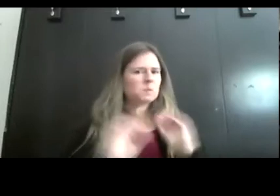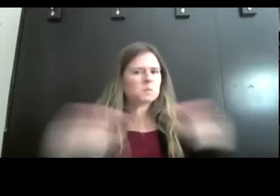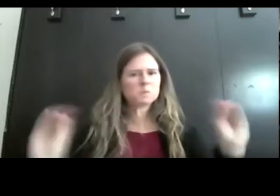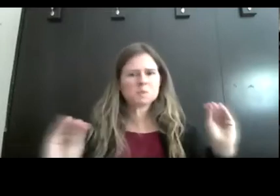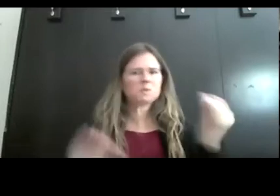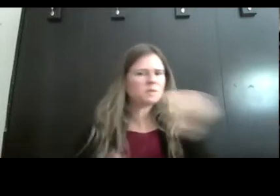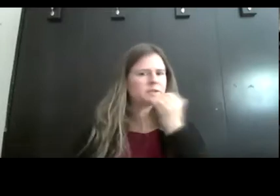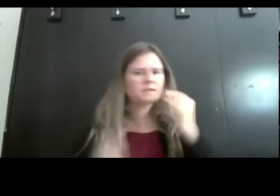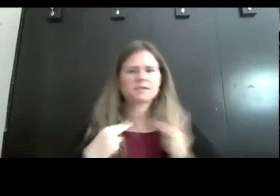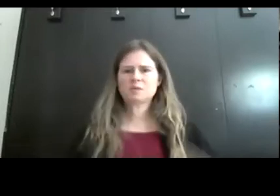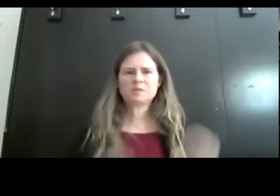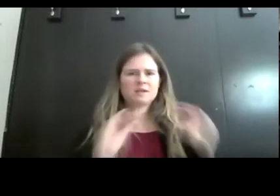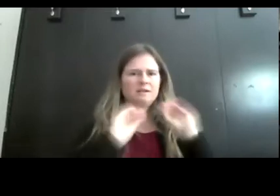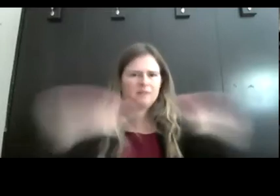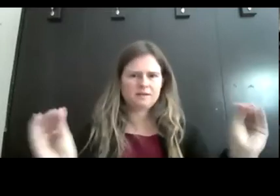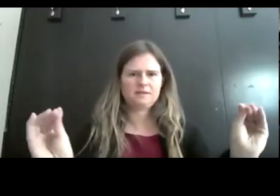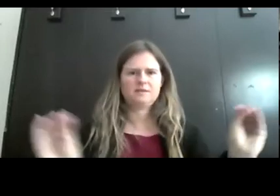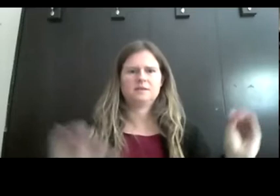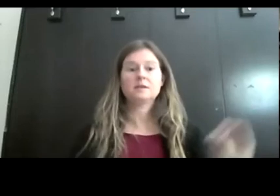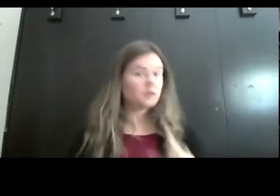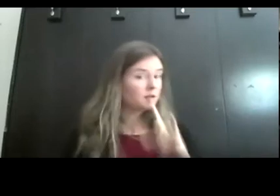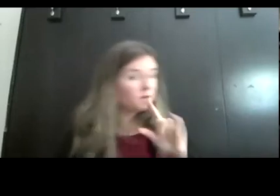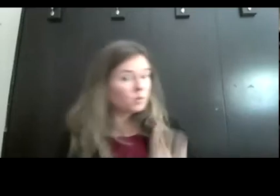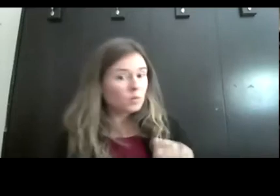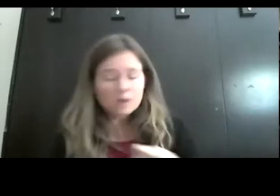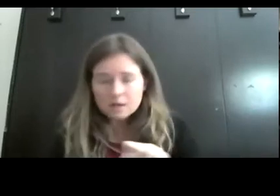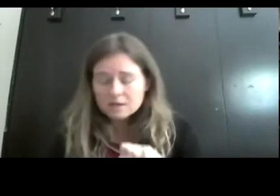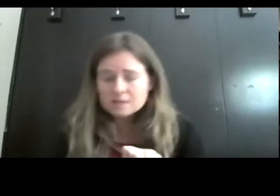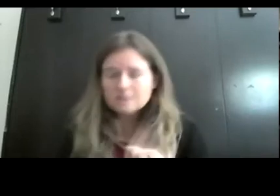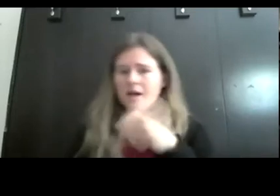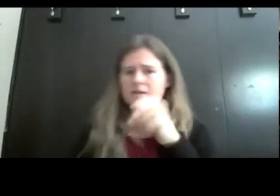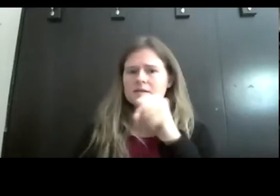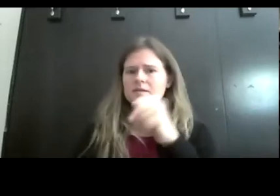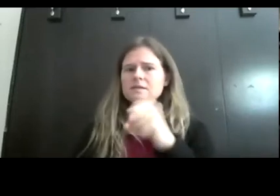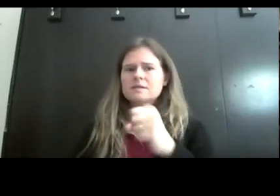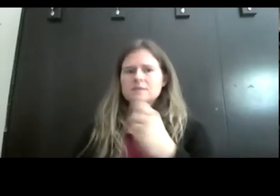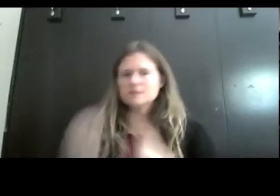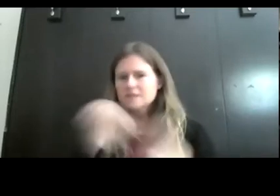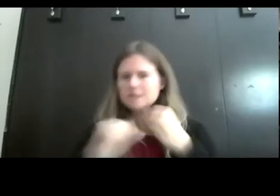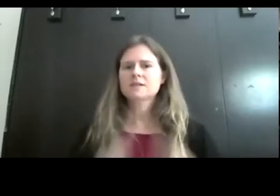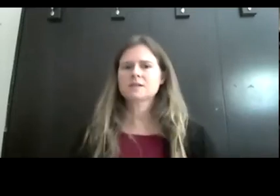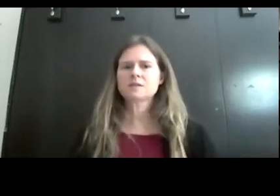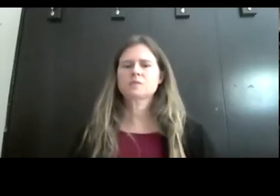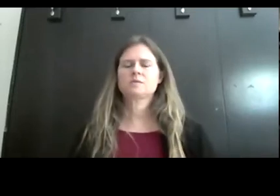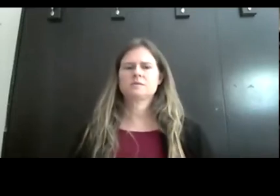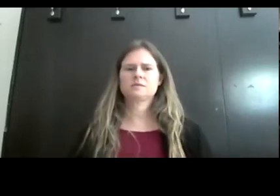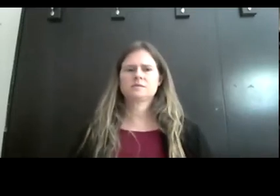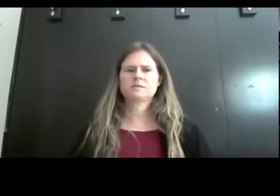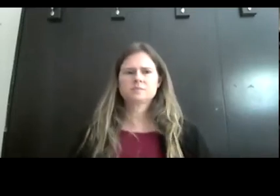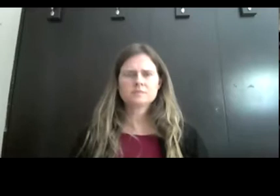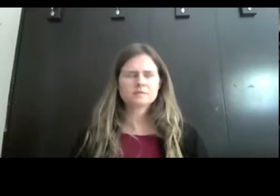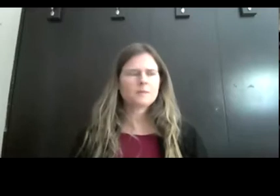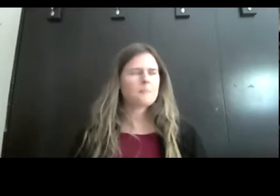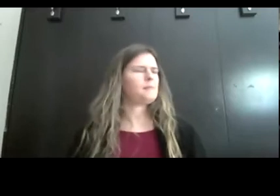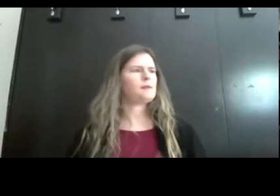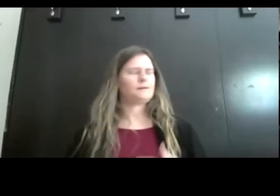Chumash being cannibals. He goes, no, the Chumash were cannibals. And I realized no matter what